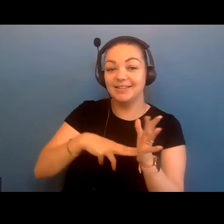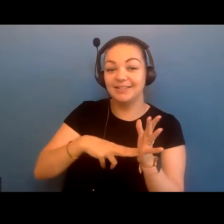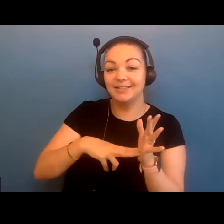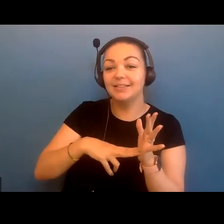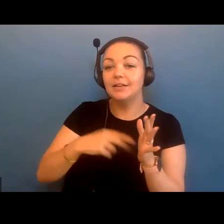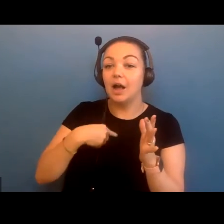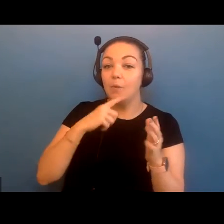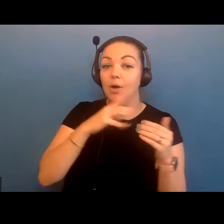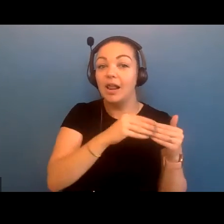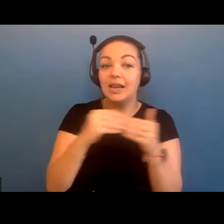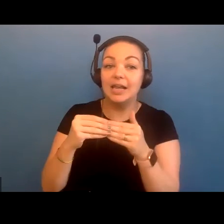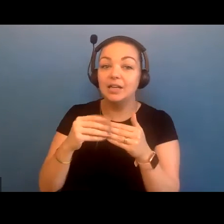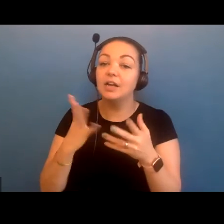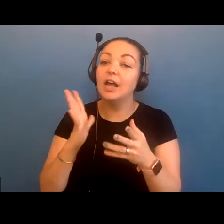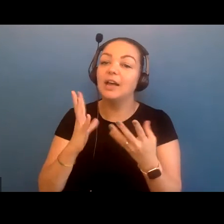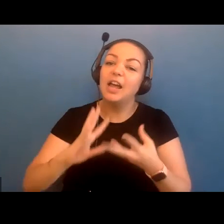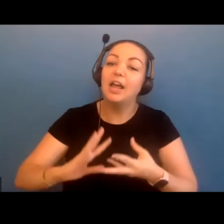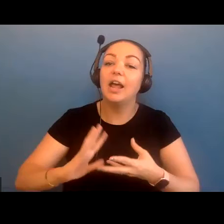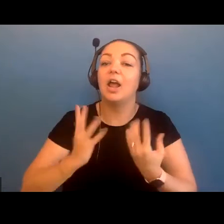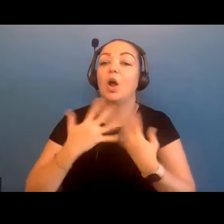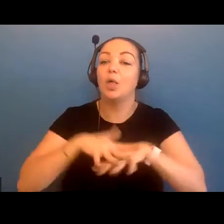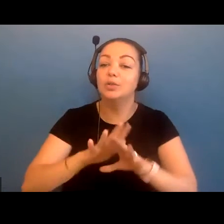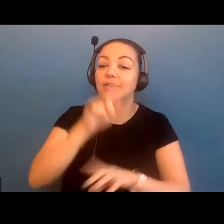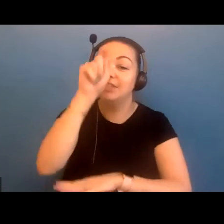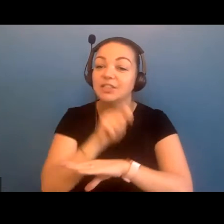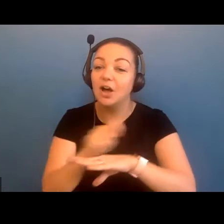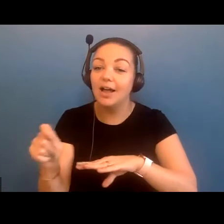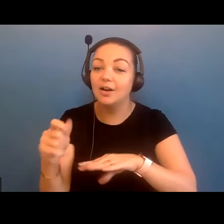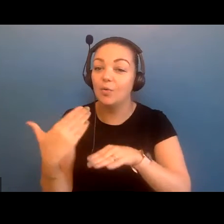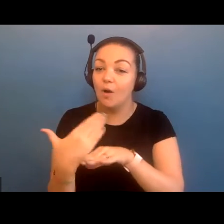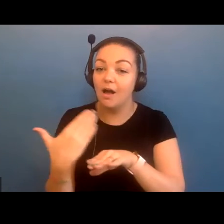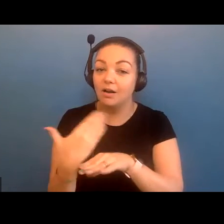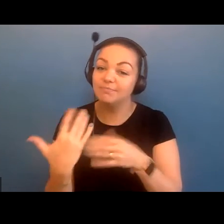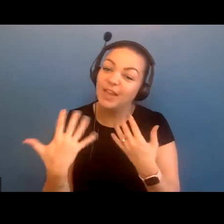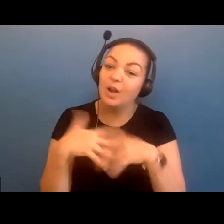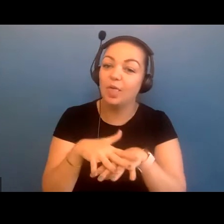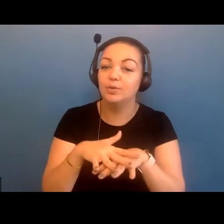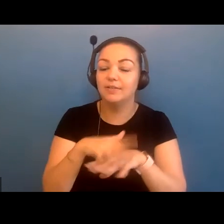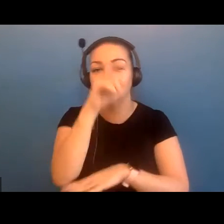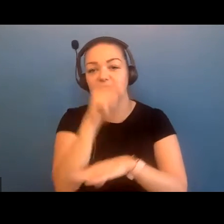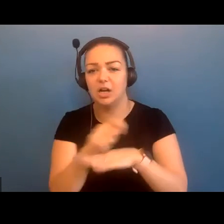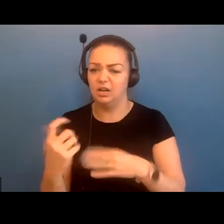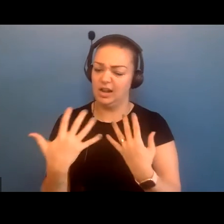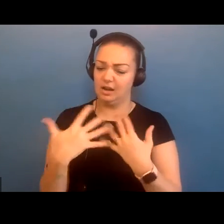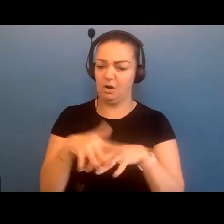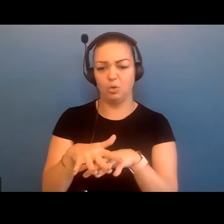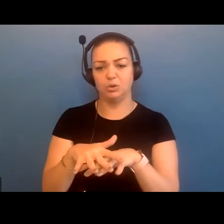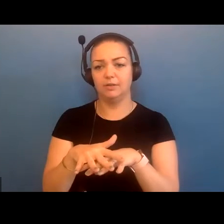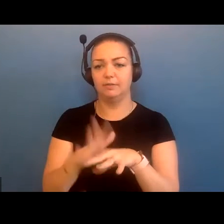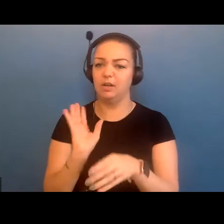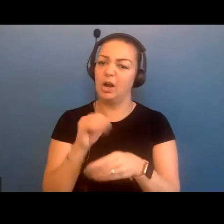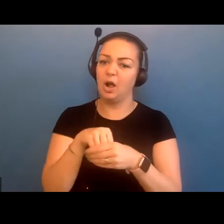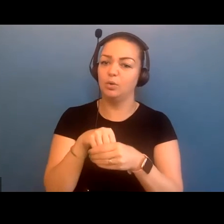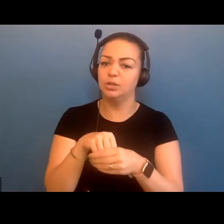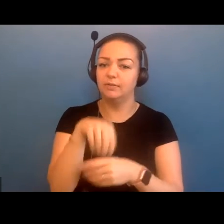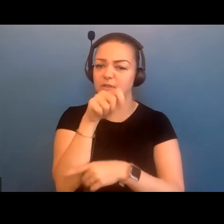lead the inclusive design work for GDI Hub. And so this introduction sets out what inclusive design means to us, what it